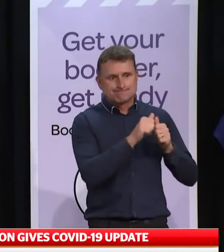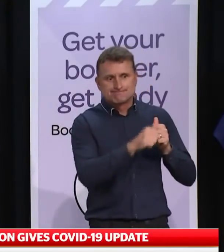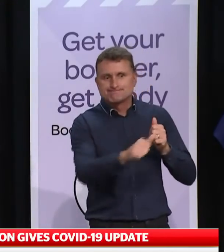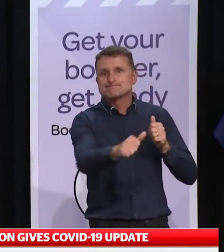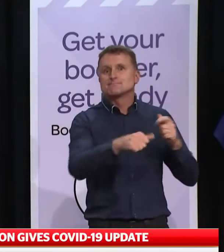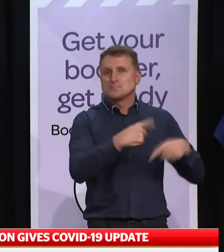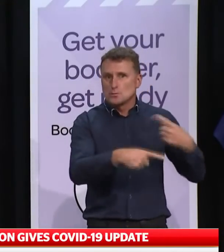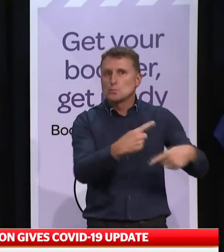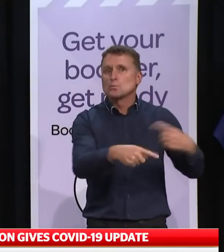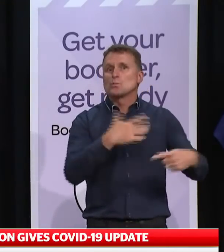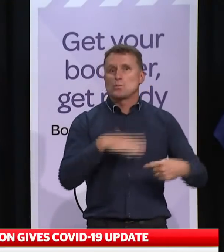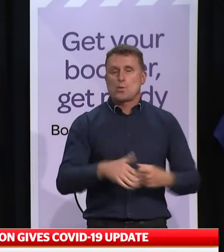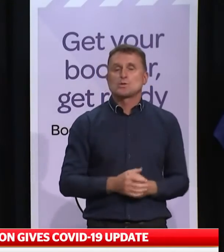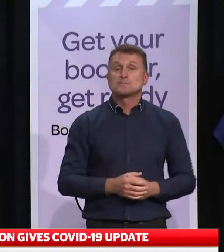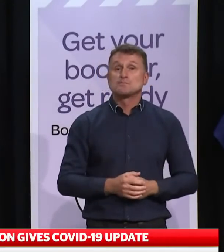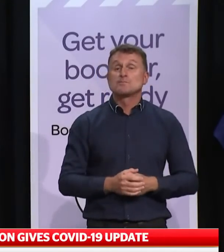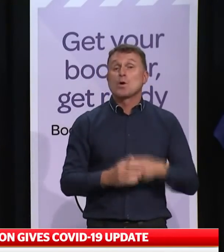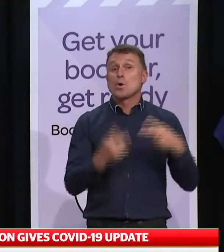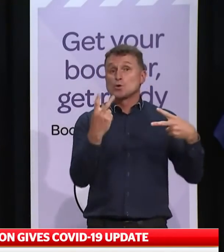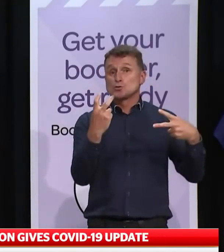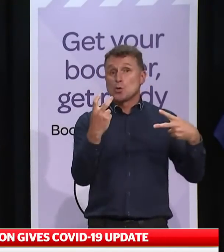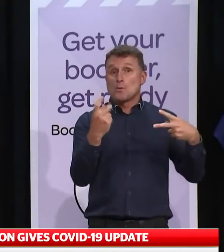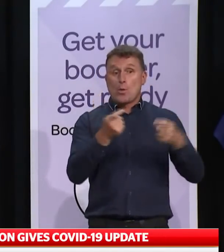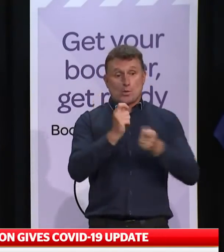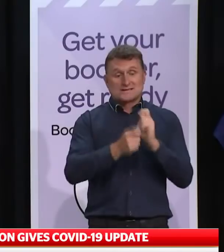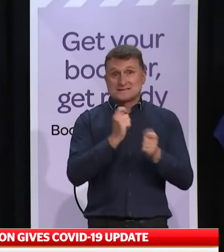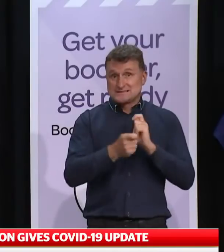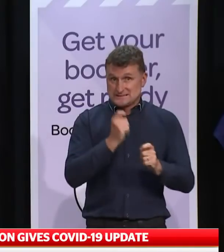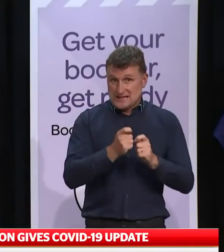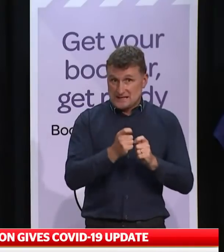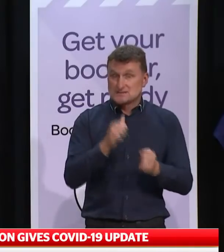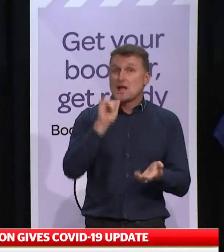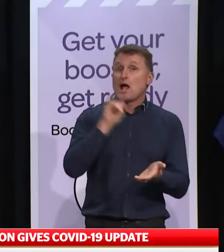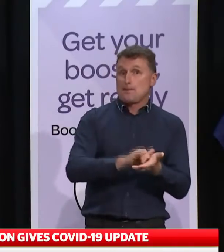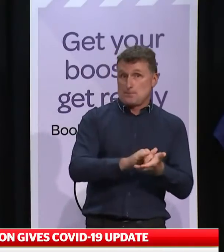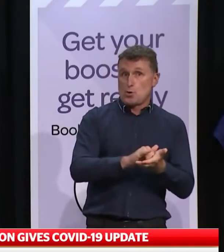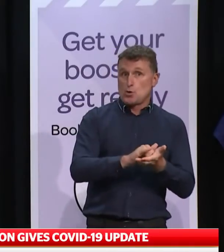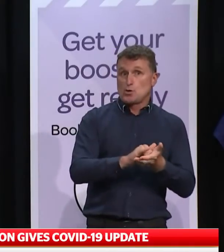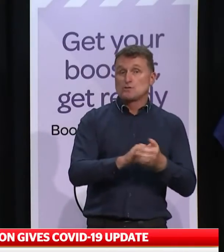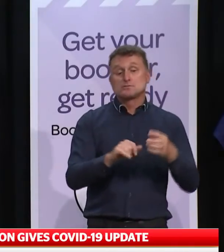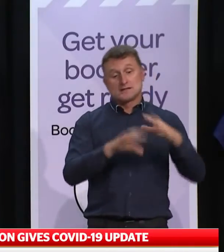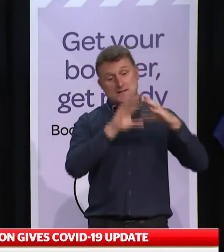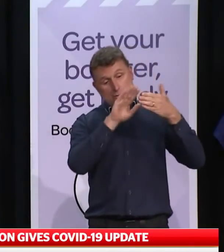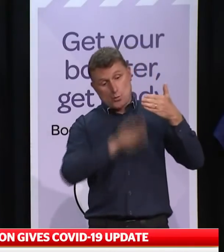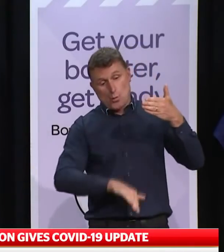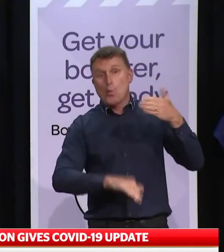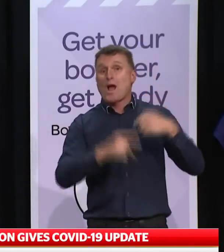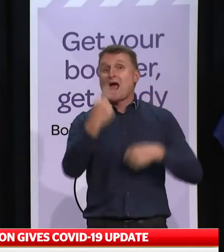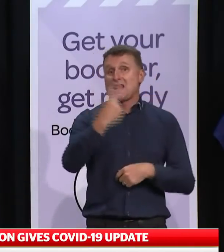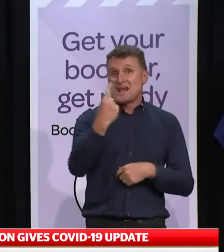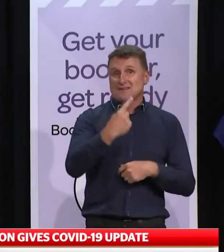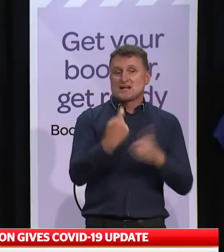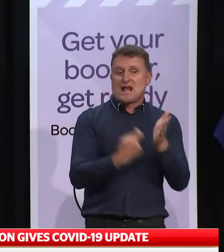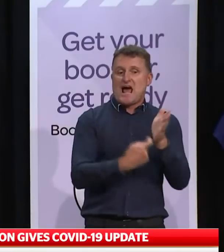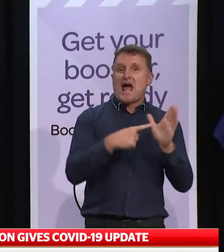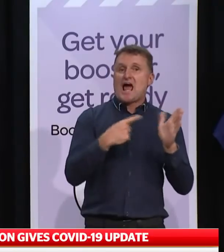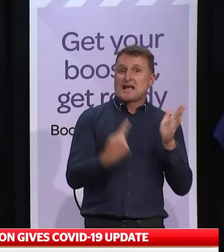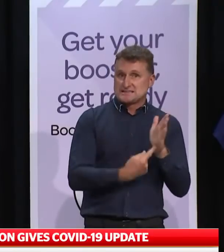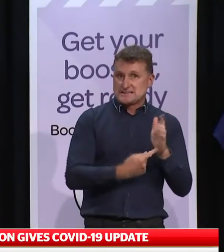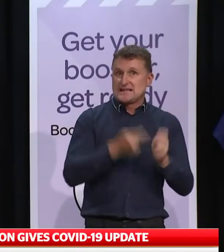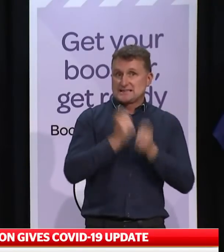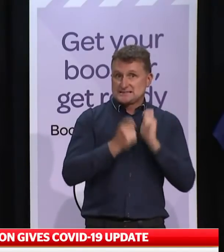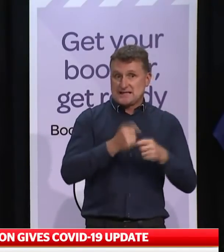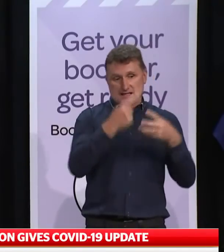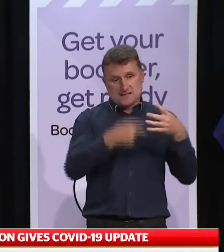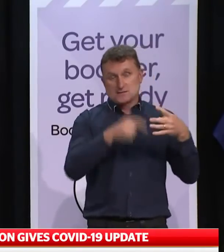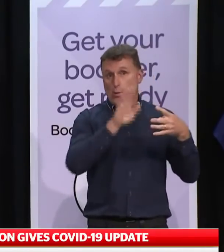have been approved for use in New Zealand, bringing the total number to 11, with several more going through the approval process. It must be noted